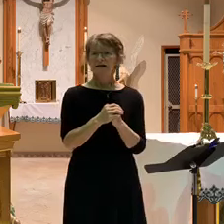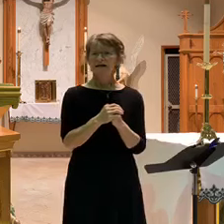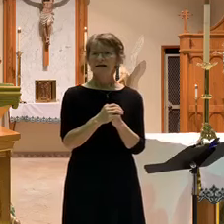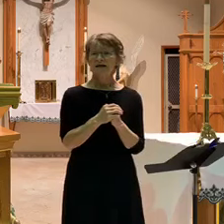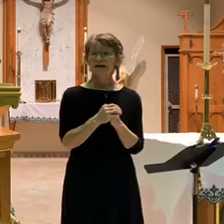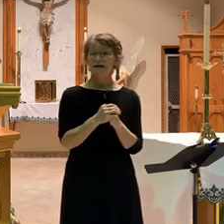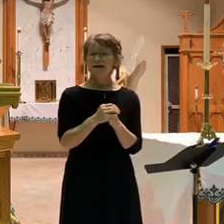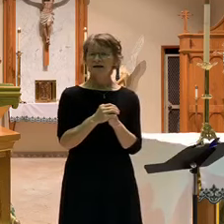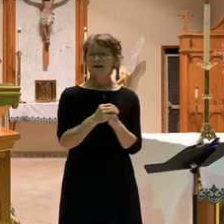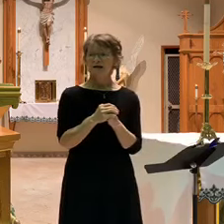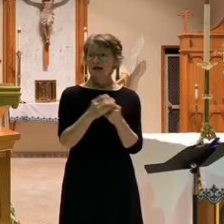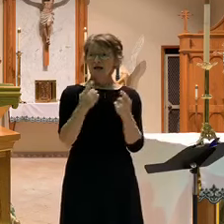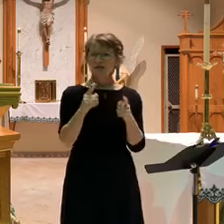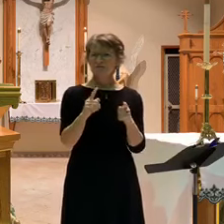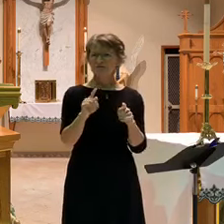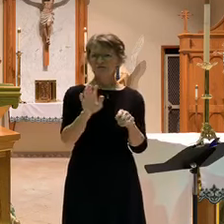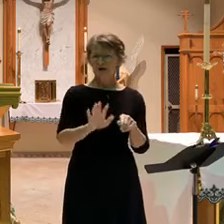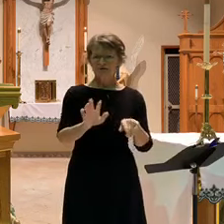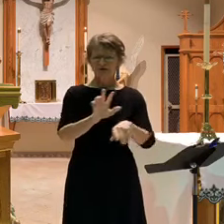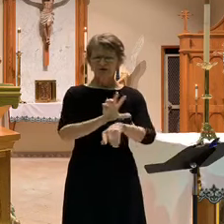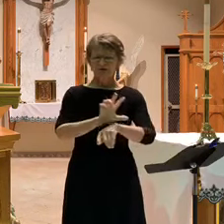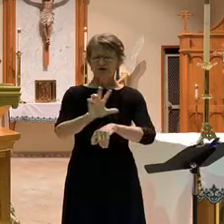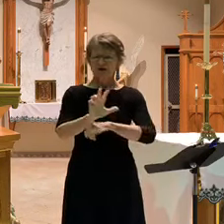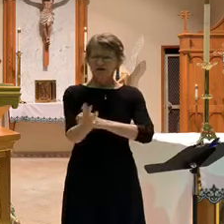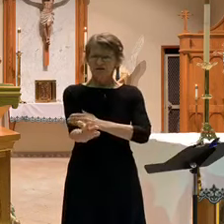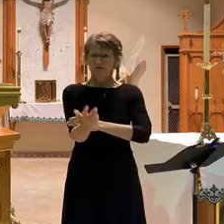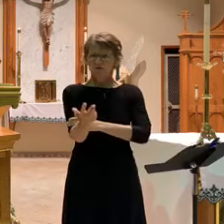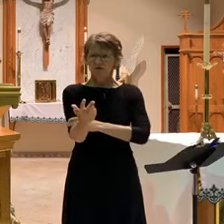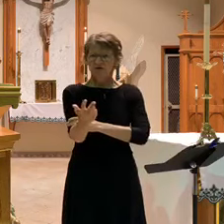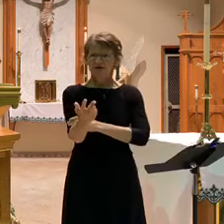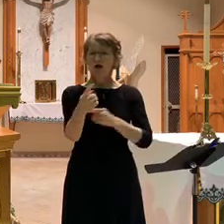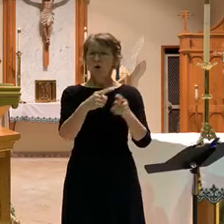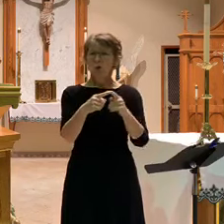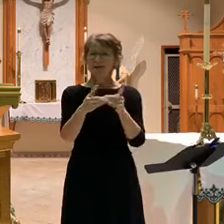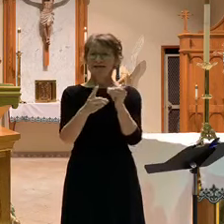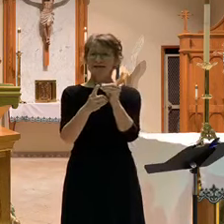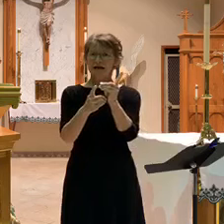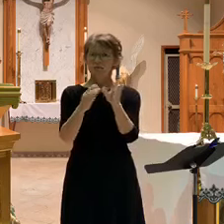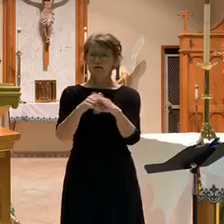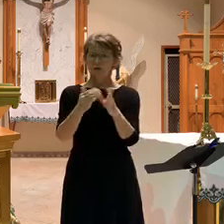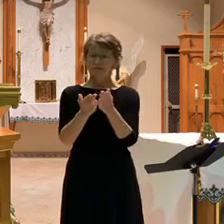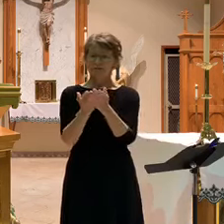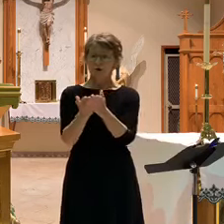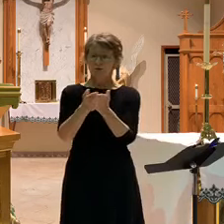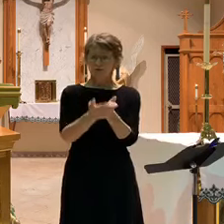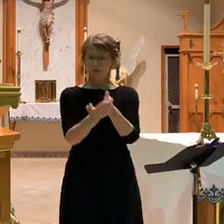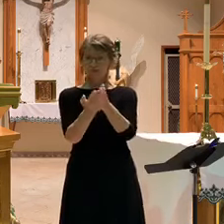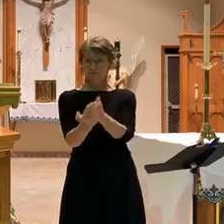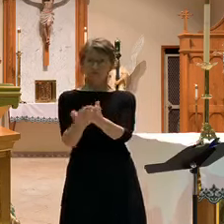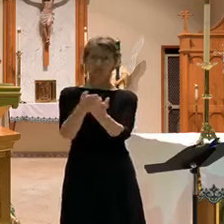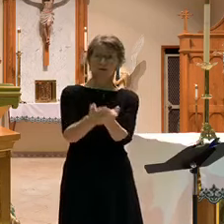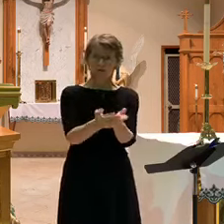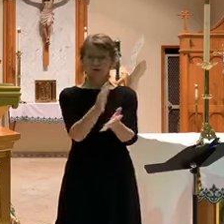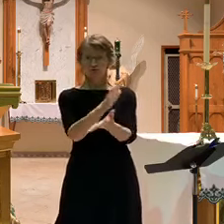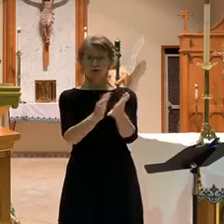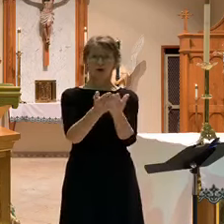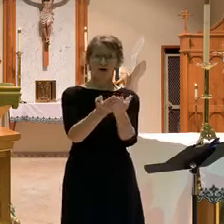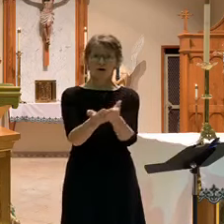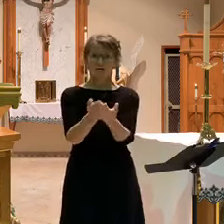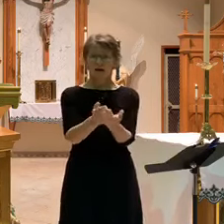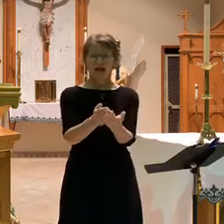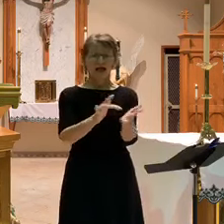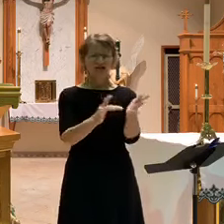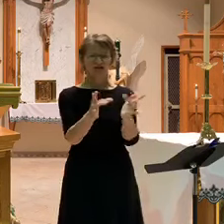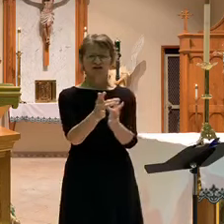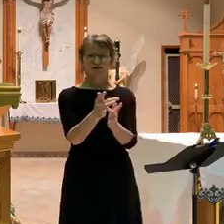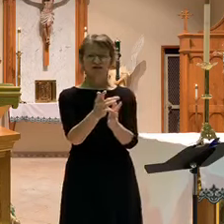It's around 3 o'clock in the morning as the apostles battle against a stormy sea, and Jesus comes walking across the lake towards